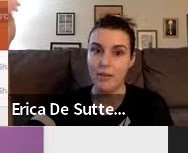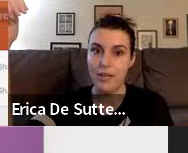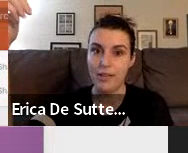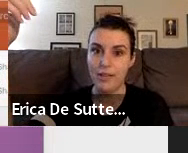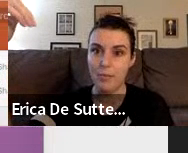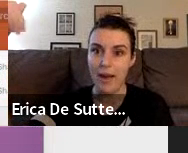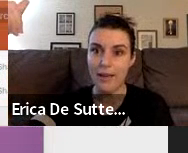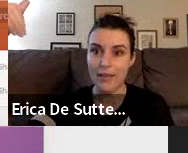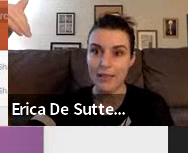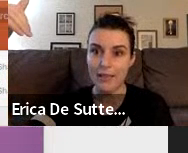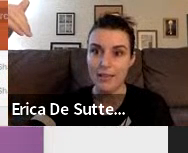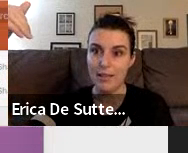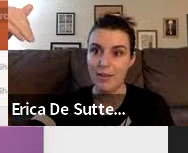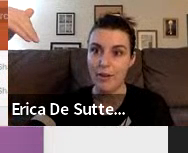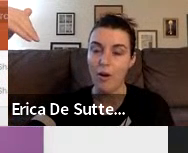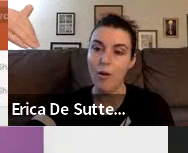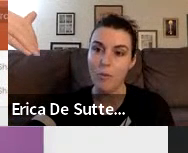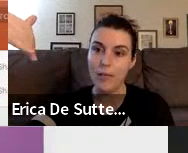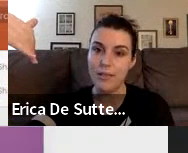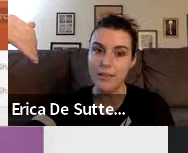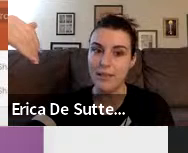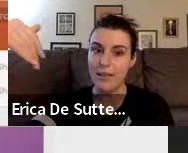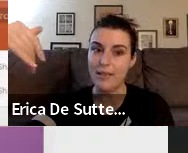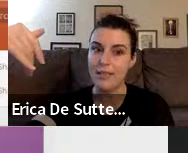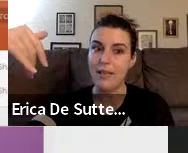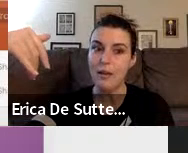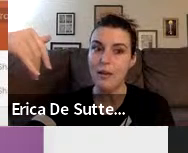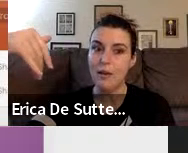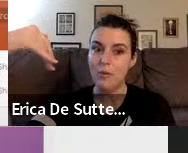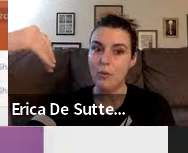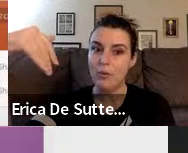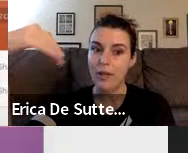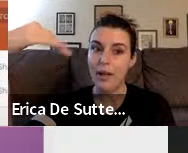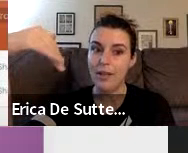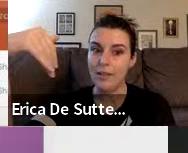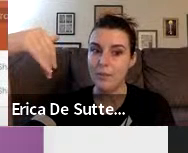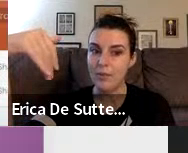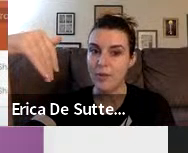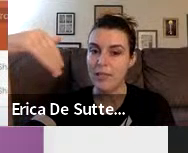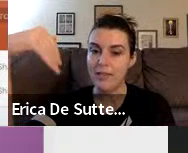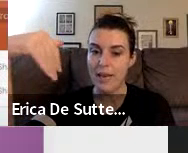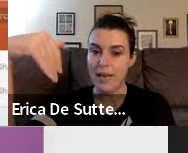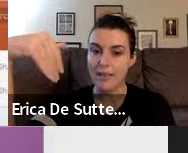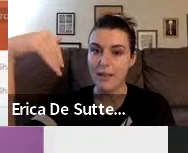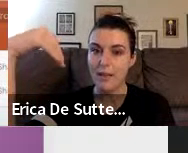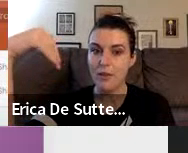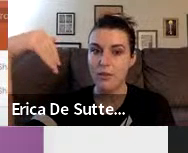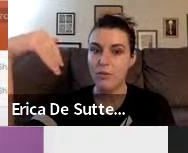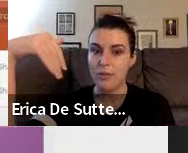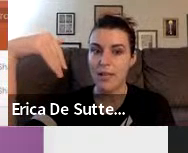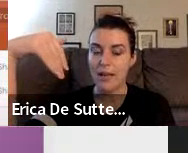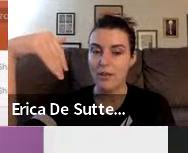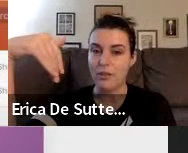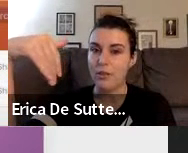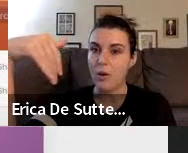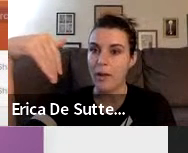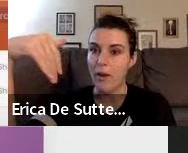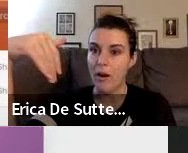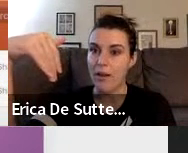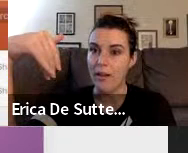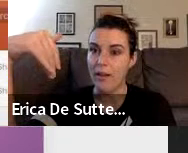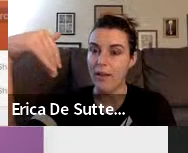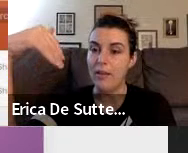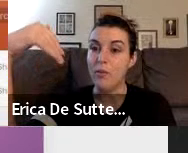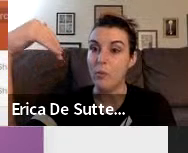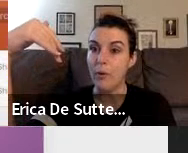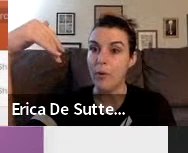connect theory to practice and are always connecting the concepts from these texts to what's actually going